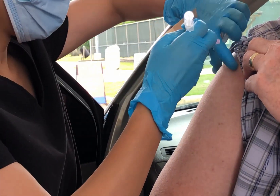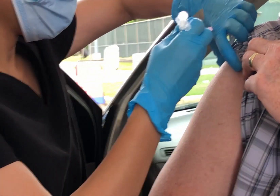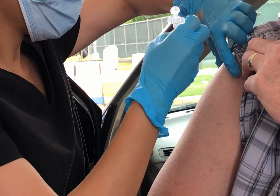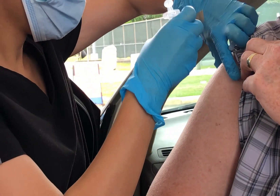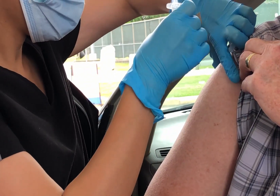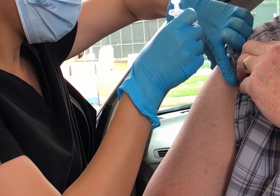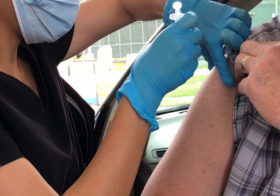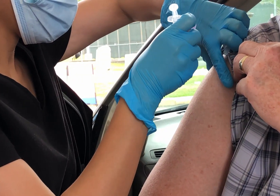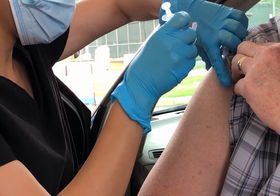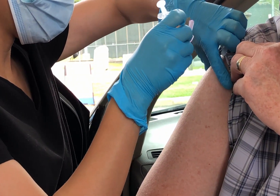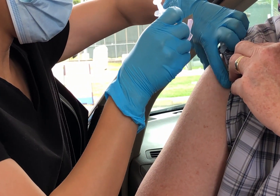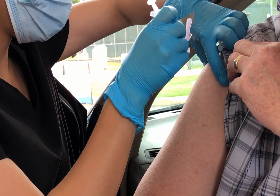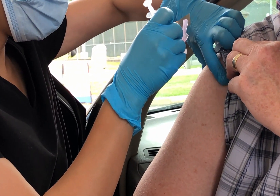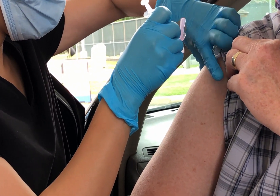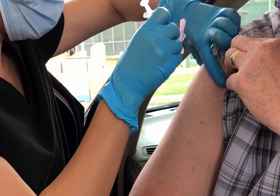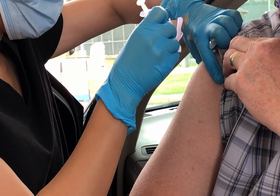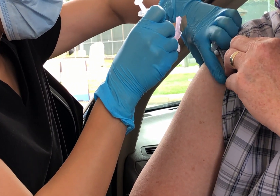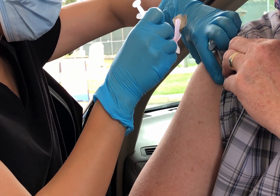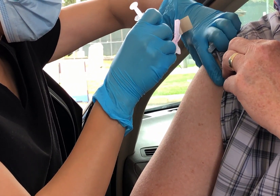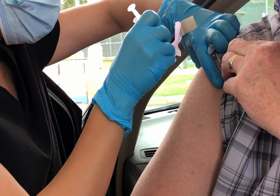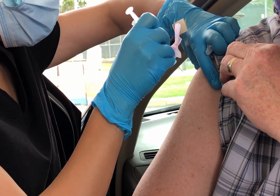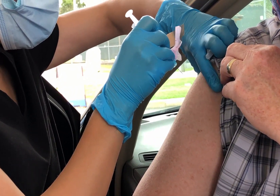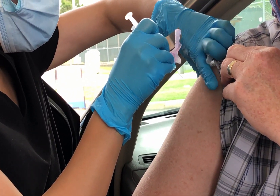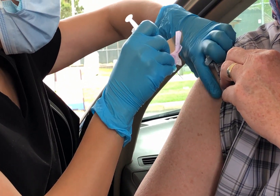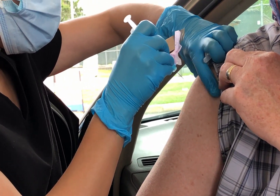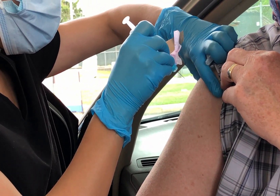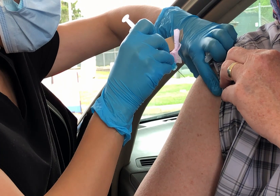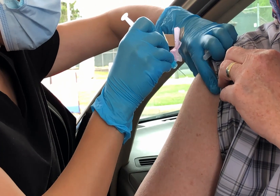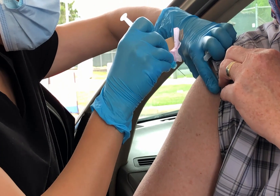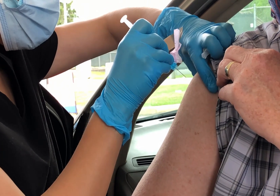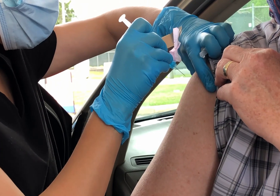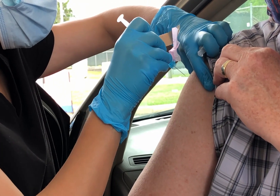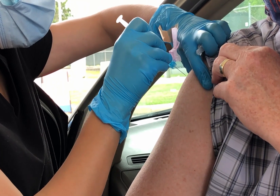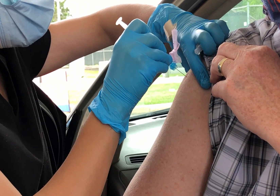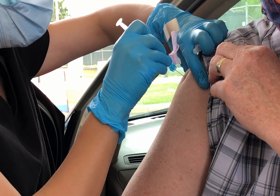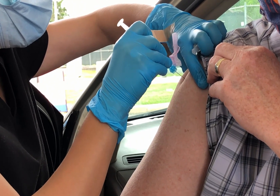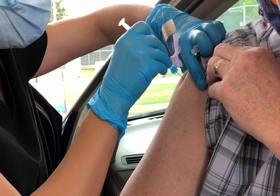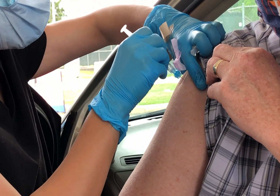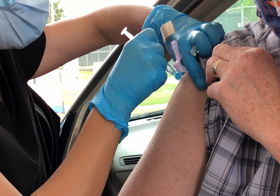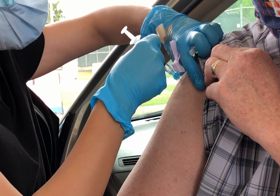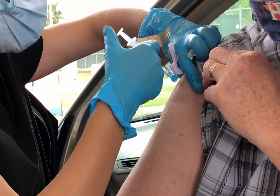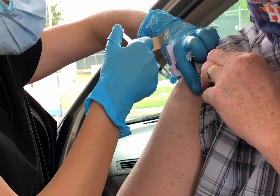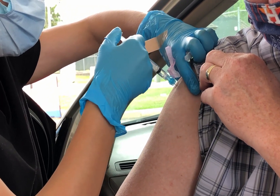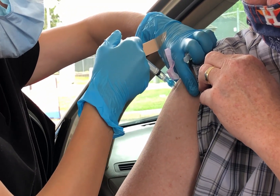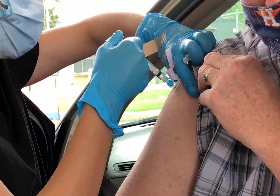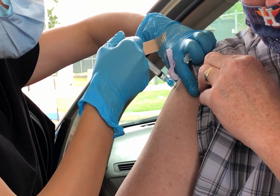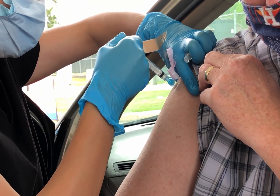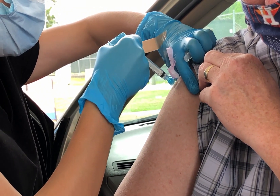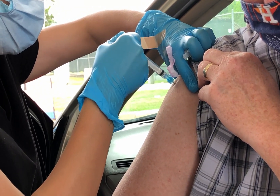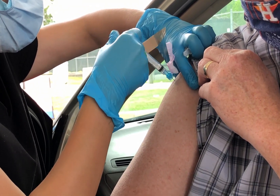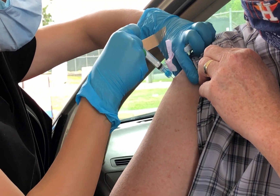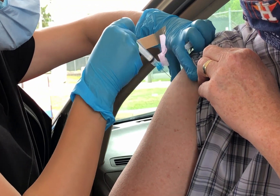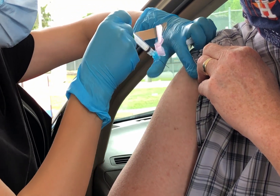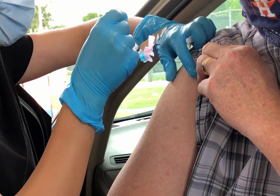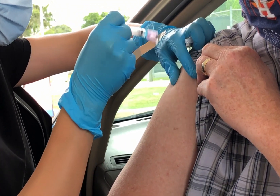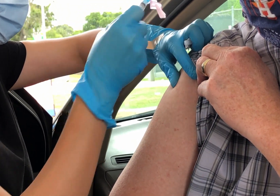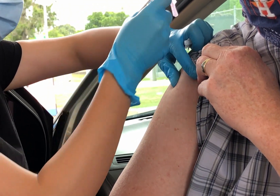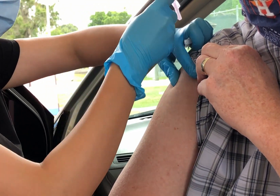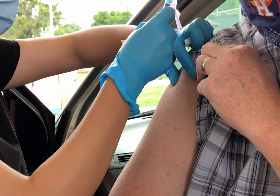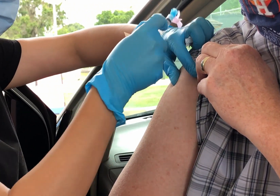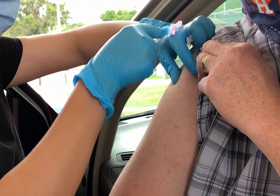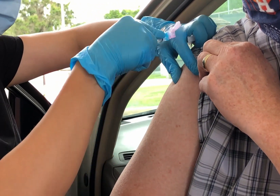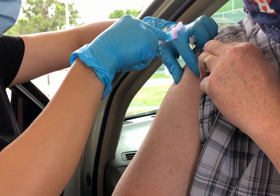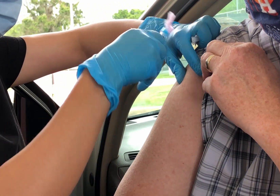getting the vaccine. And that's why this is one of the few times at these press conferences that I'm taking my mask